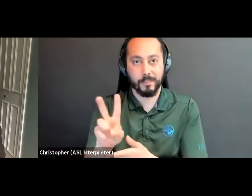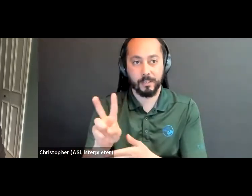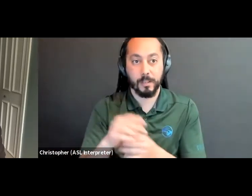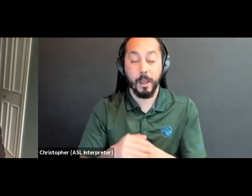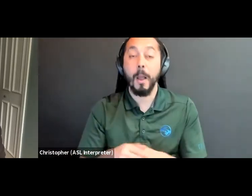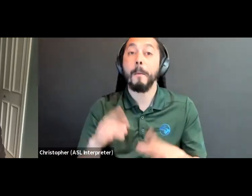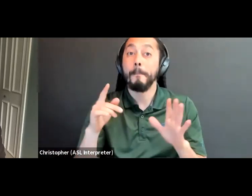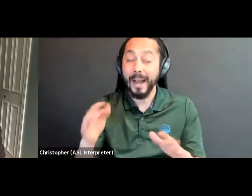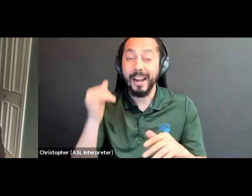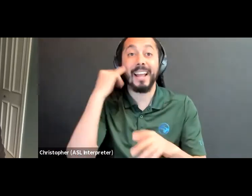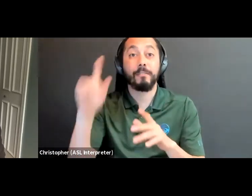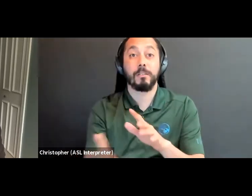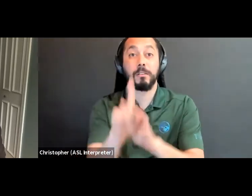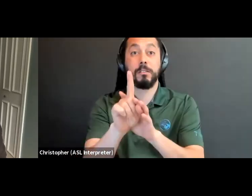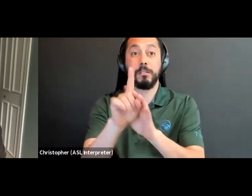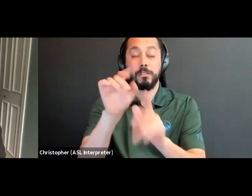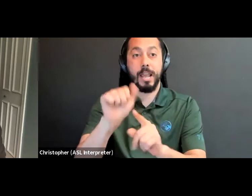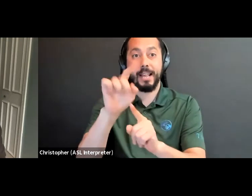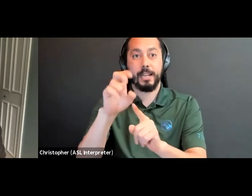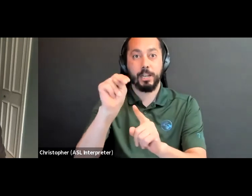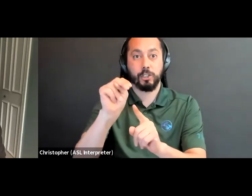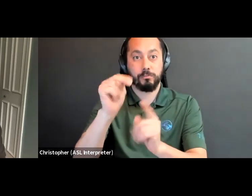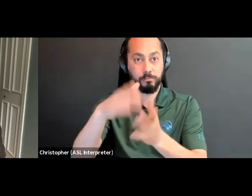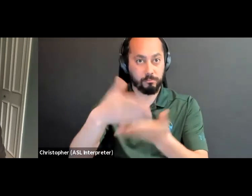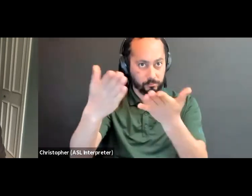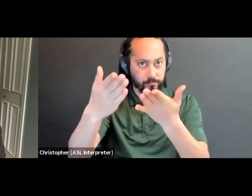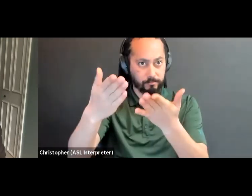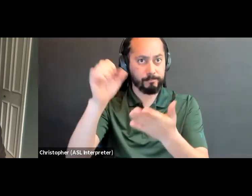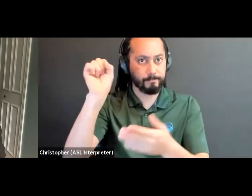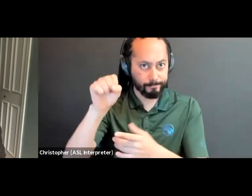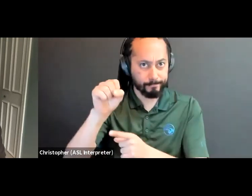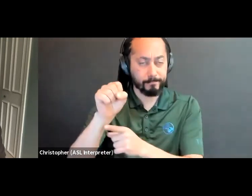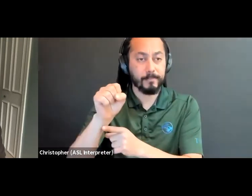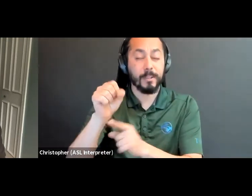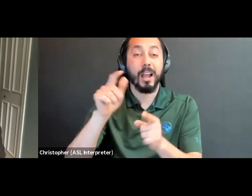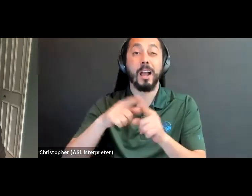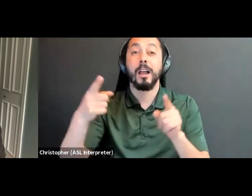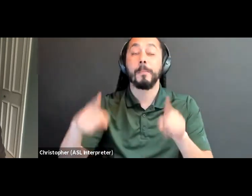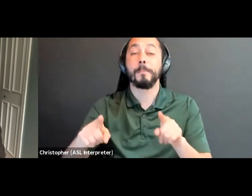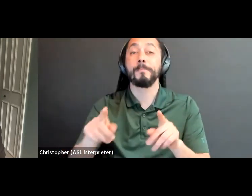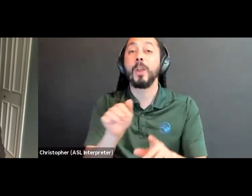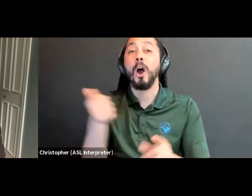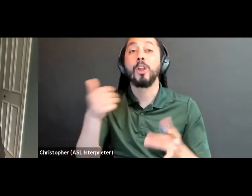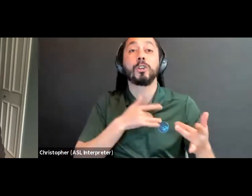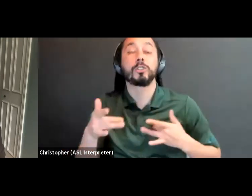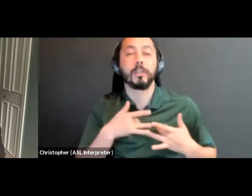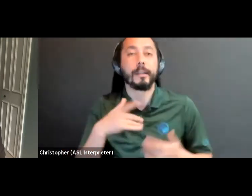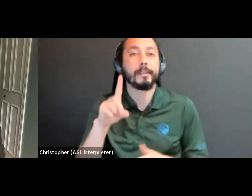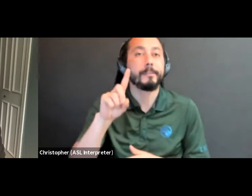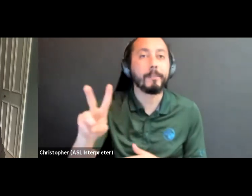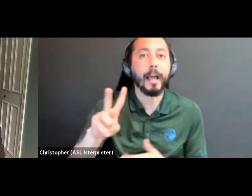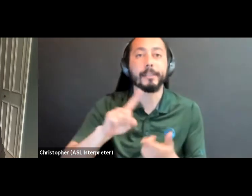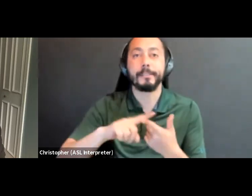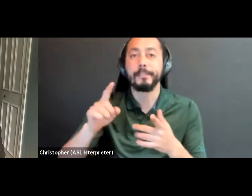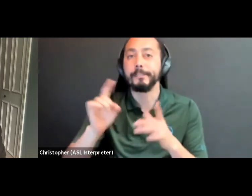emerged, once concern have been raised, all other concerns regarding domestic violence or any signs